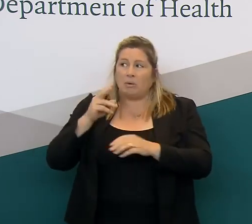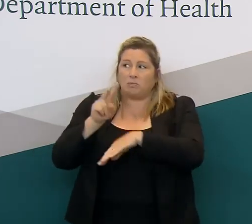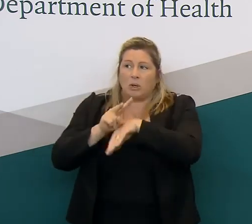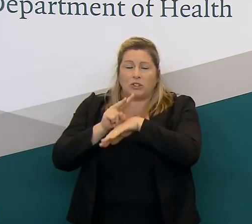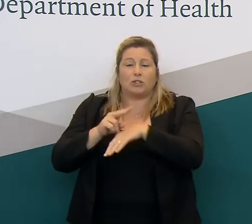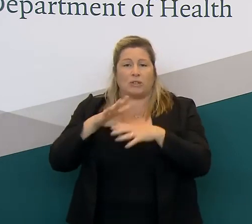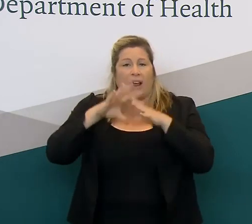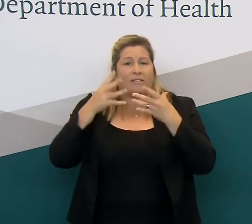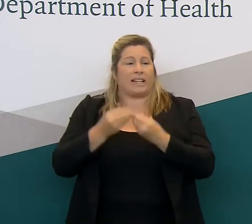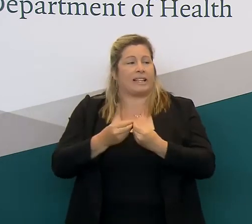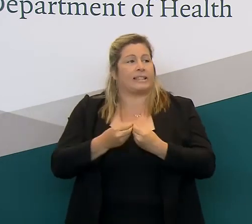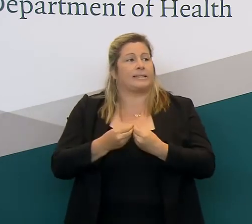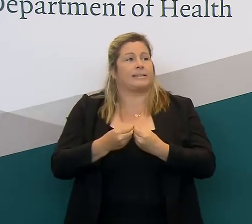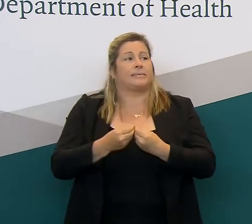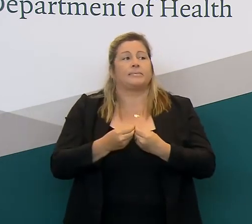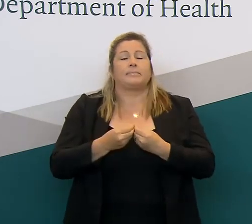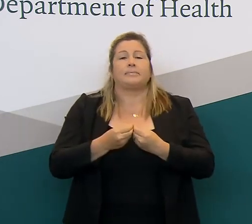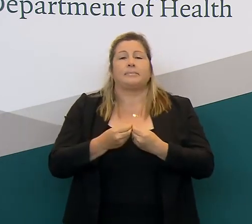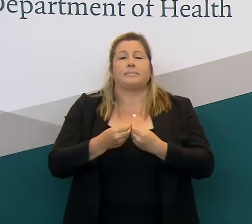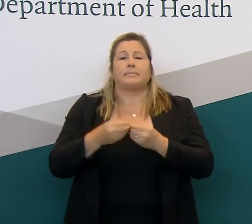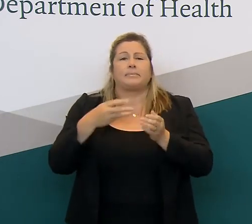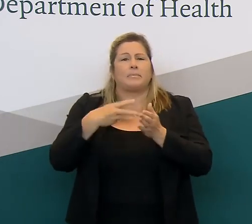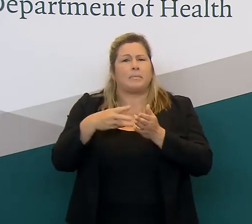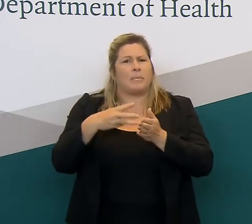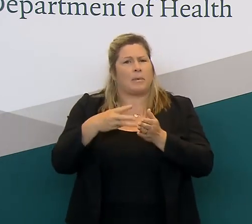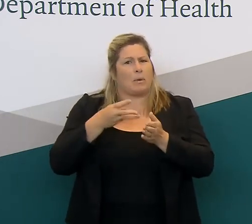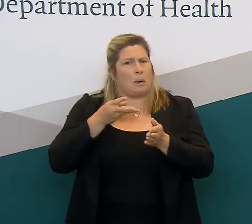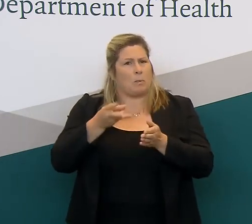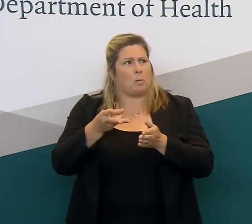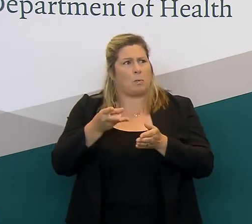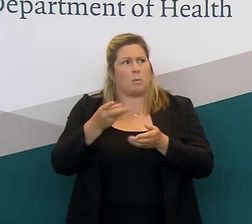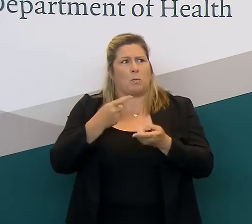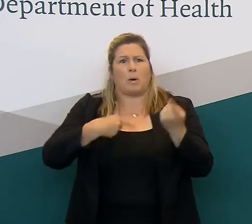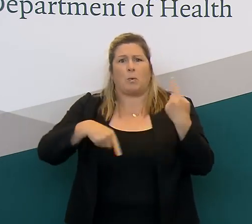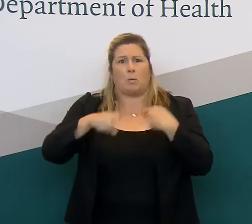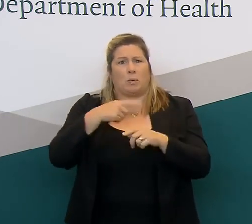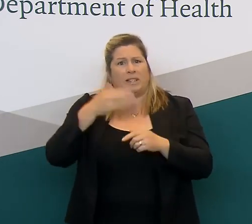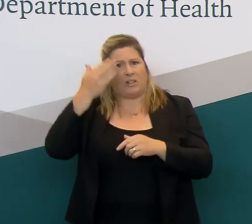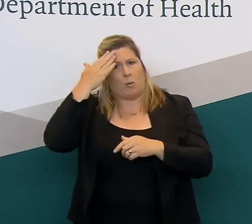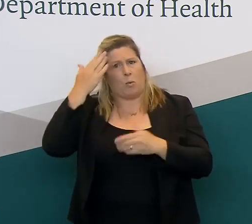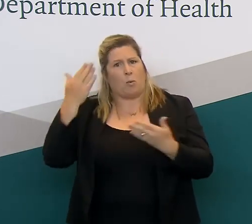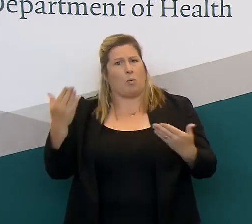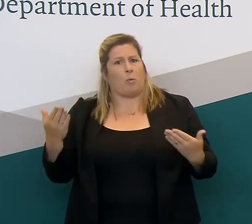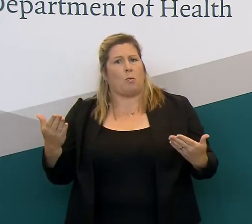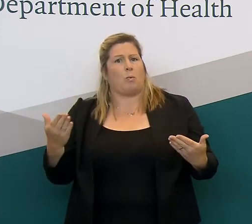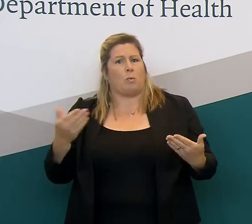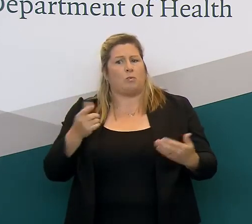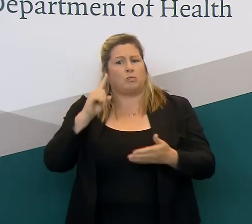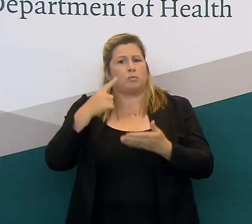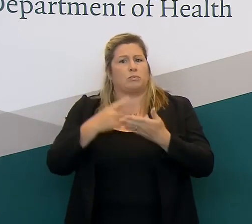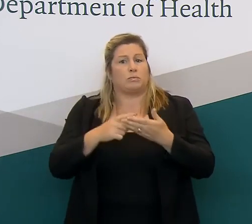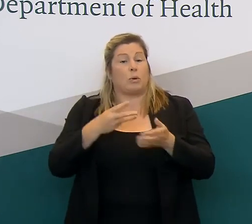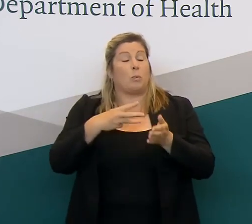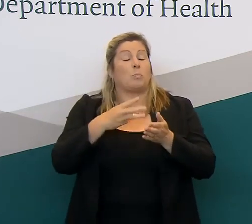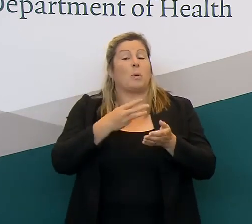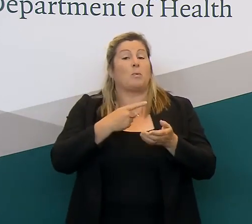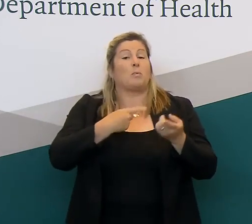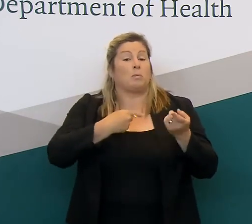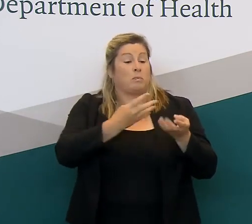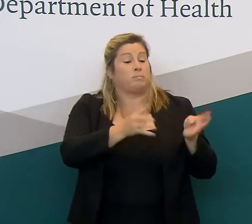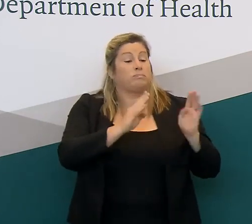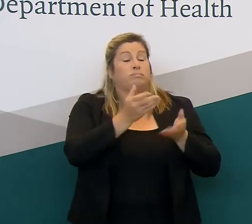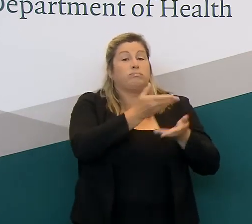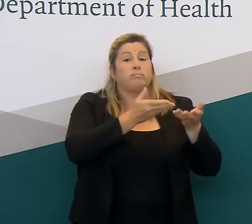all of those things. When will we be apprised of decisions of those? So once we have conveyed those